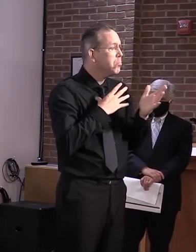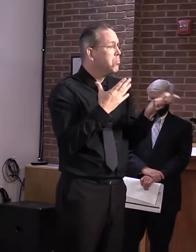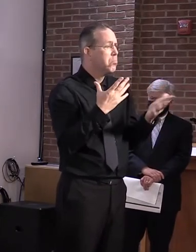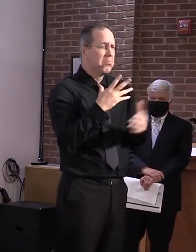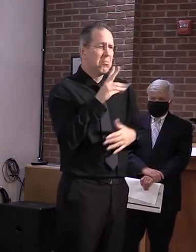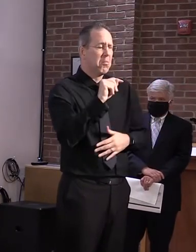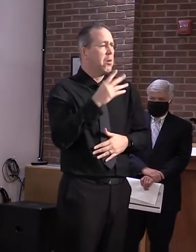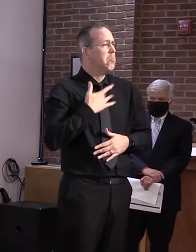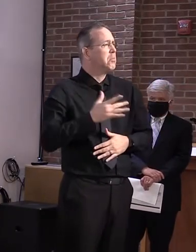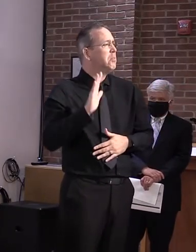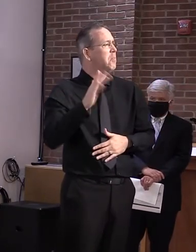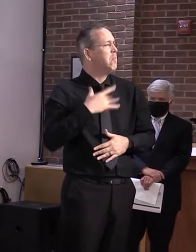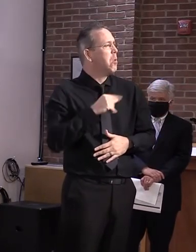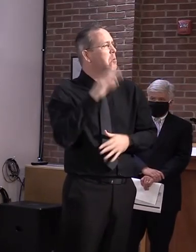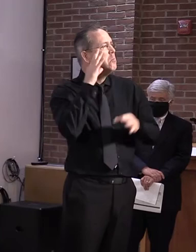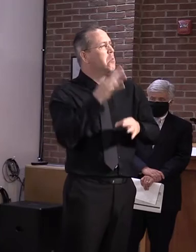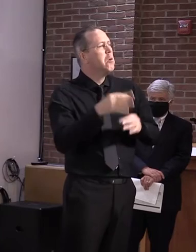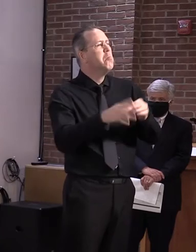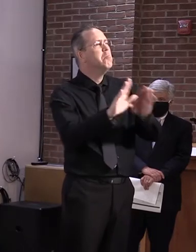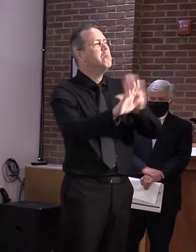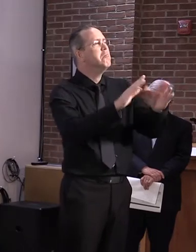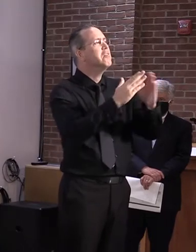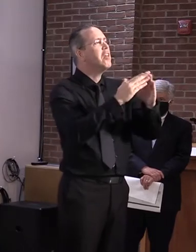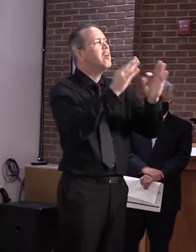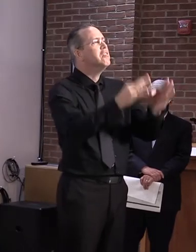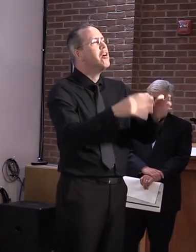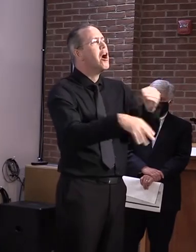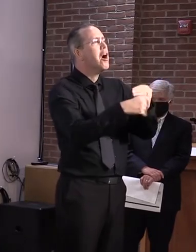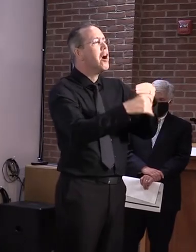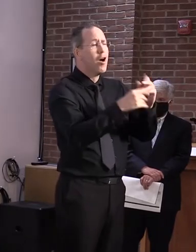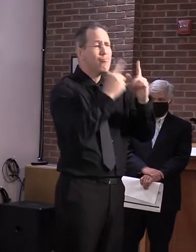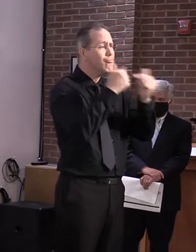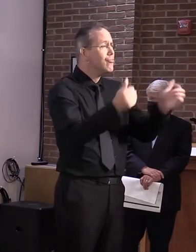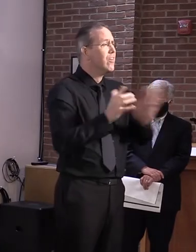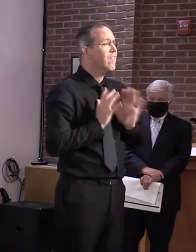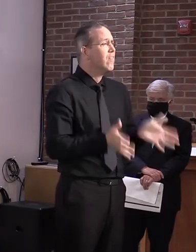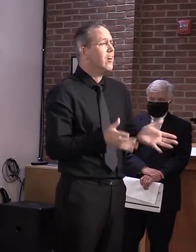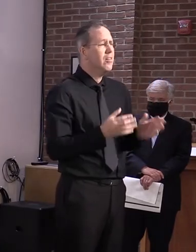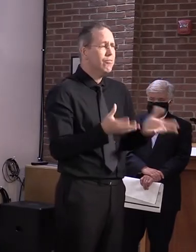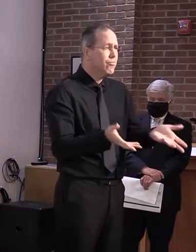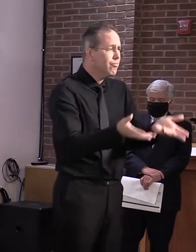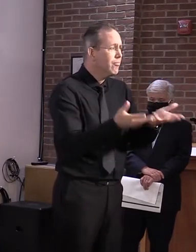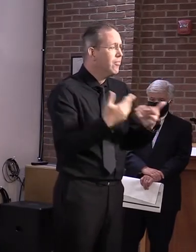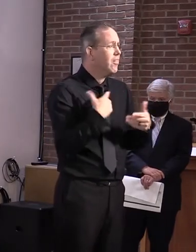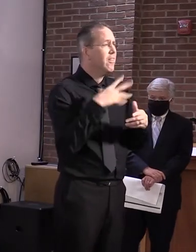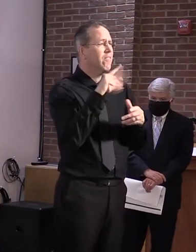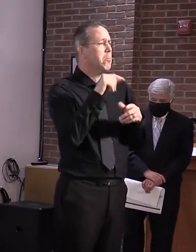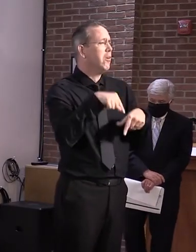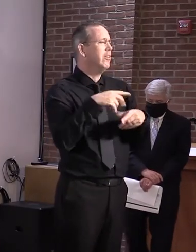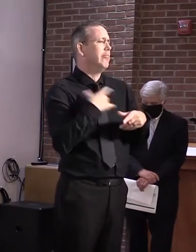And if it proves not to work, I will react accordingly.